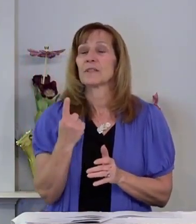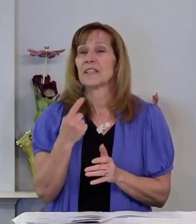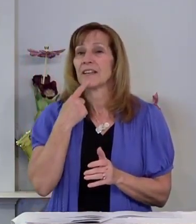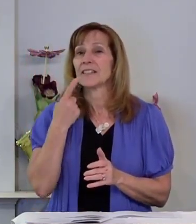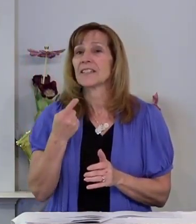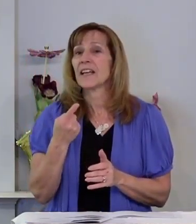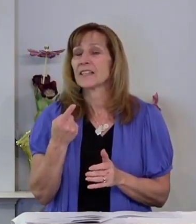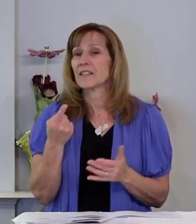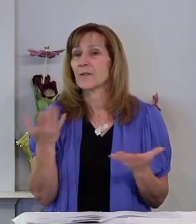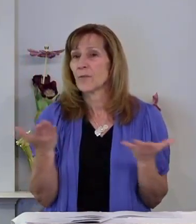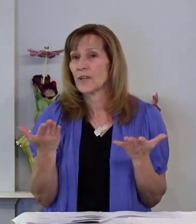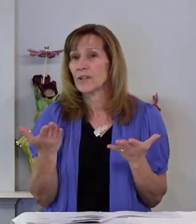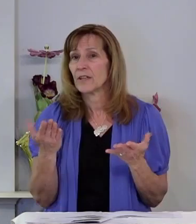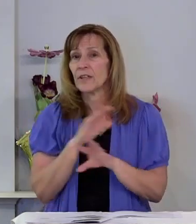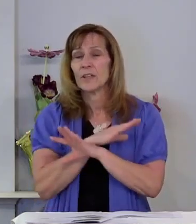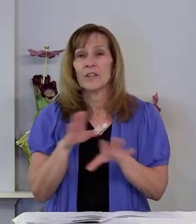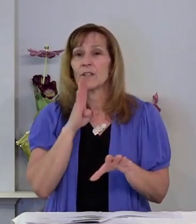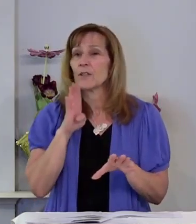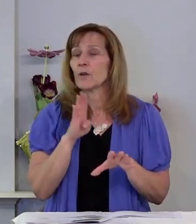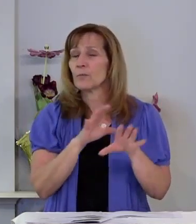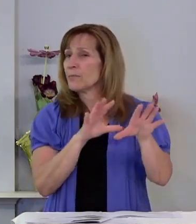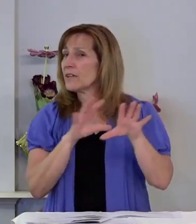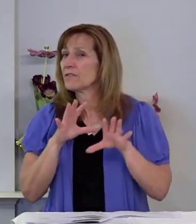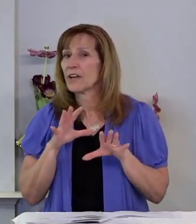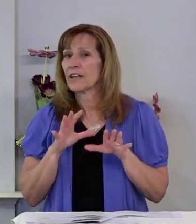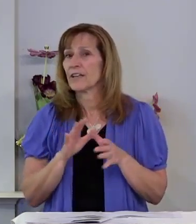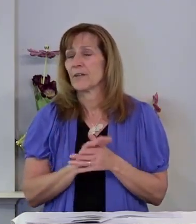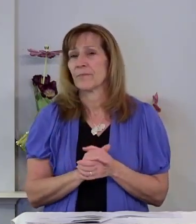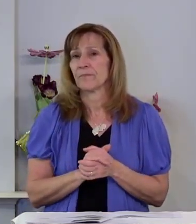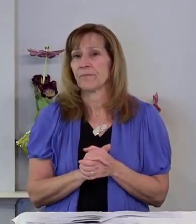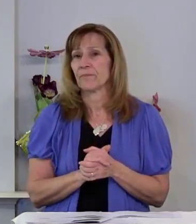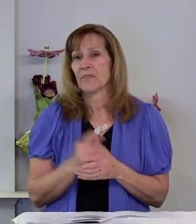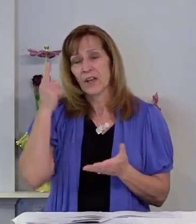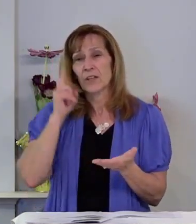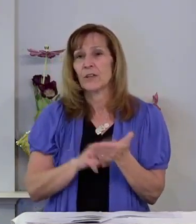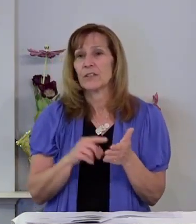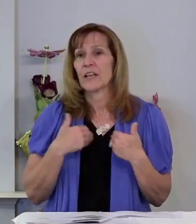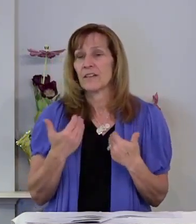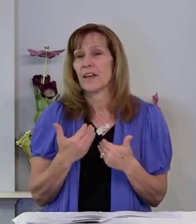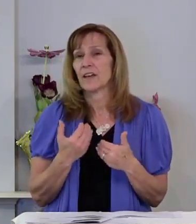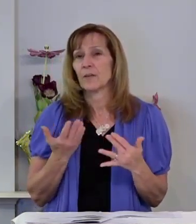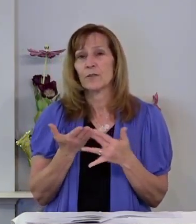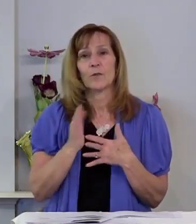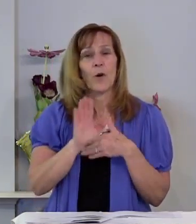What might the doctor tell us the next time we go to hear about the test results?